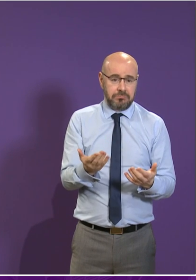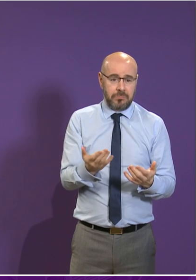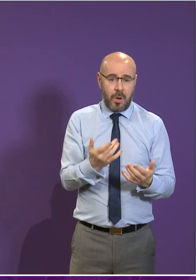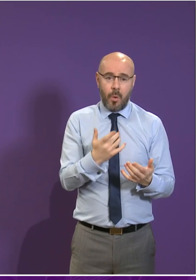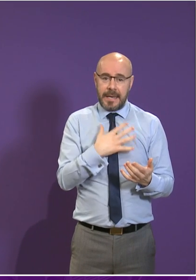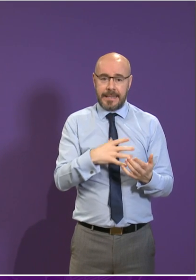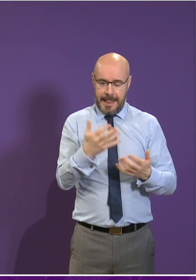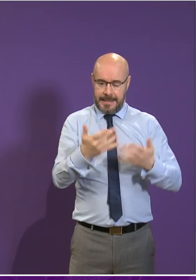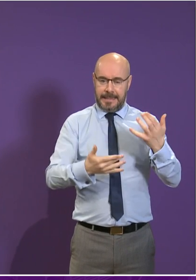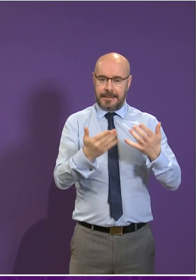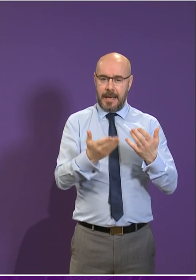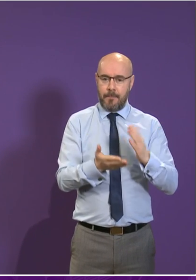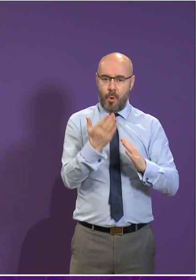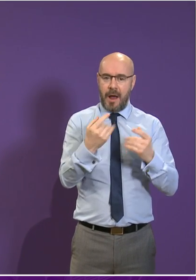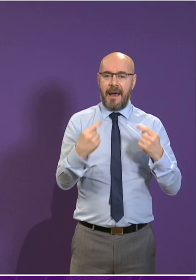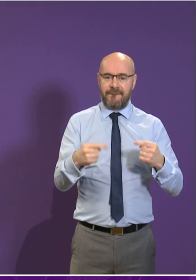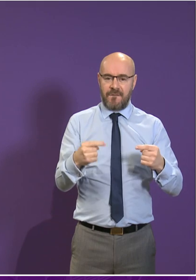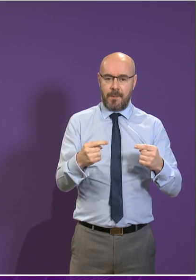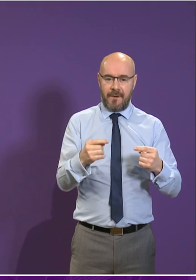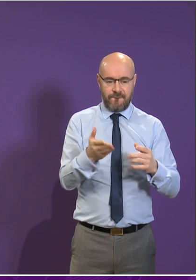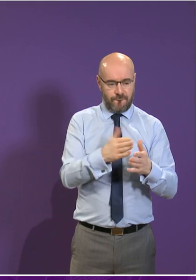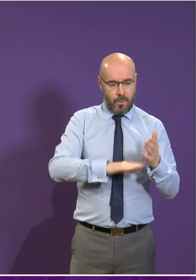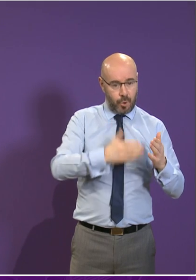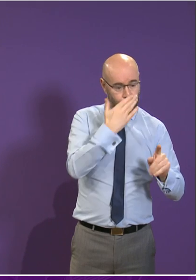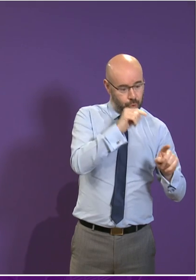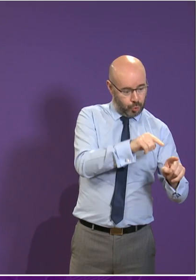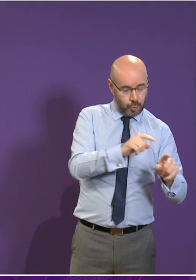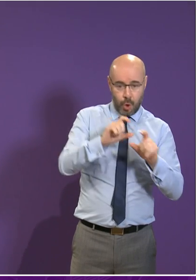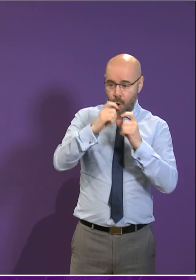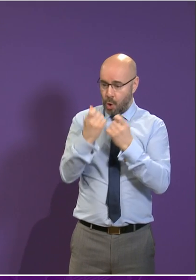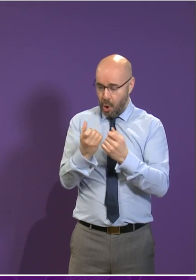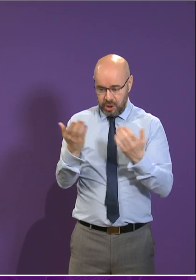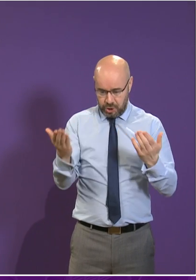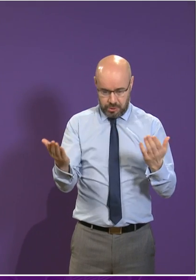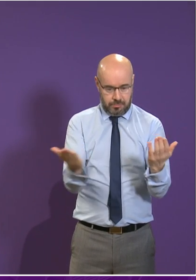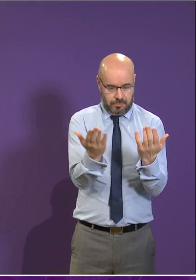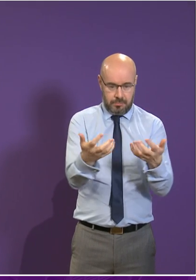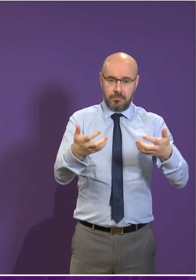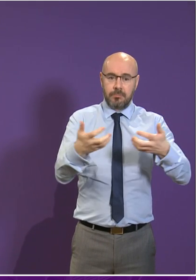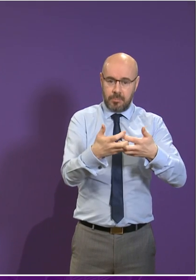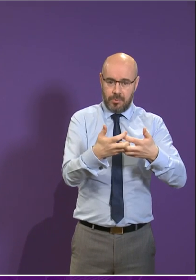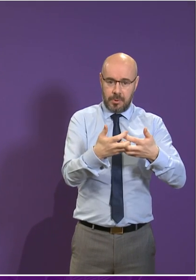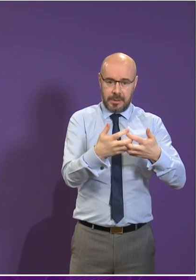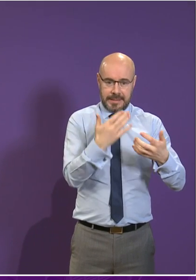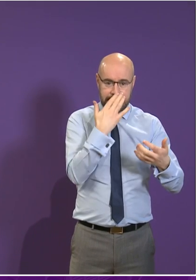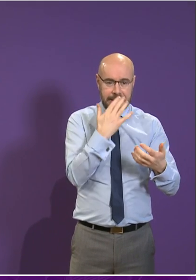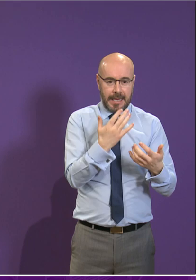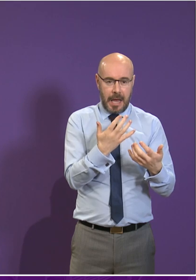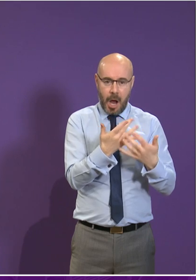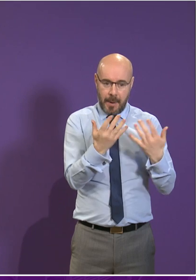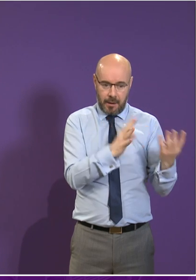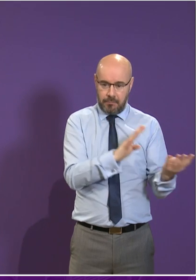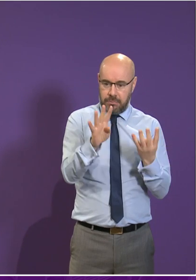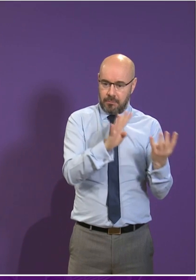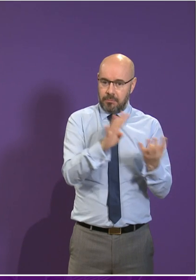data more available to kind of both sectors about specifically who the pupils are in the school system at the moment that are coming through and what they may or